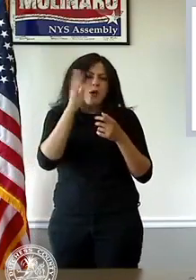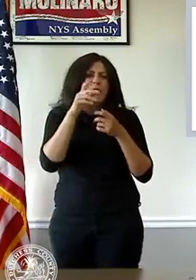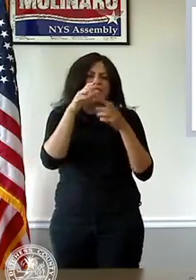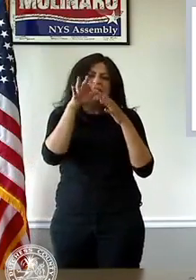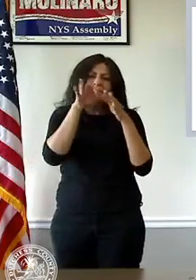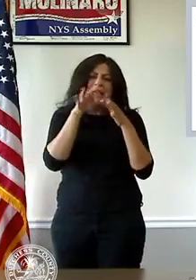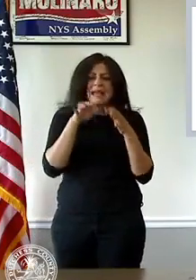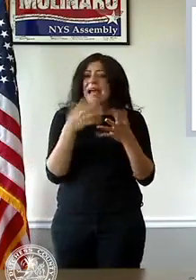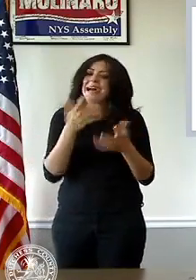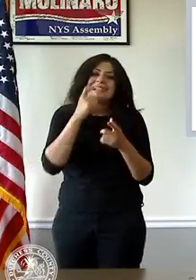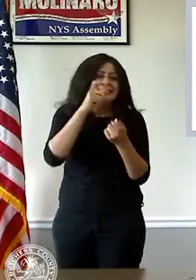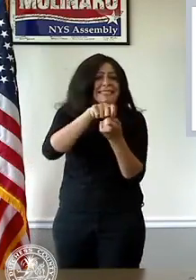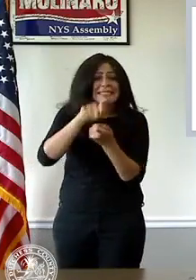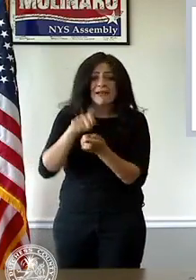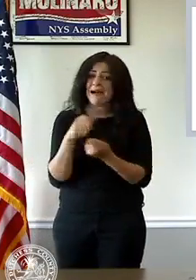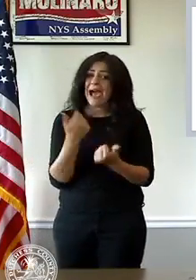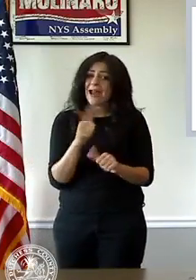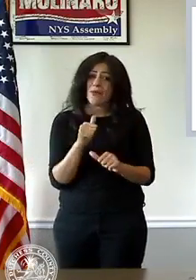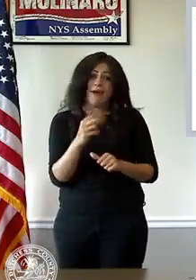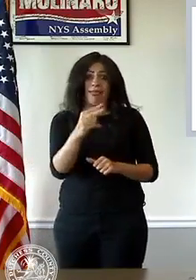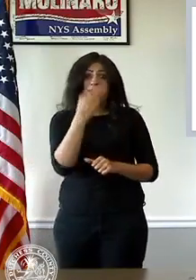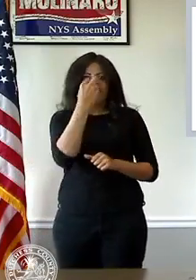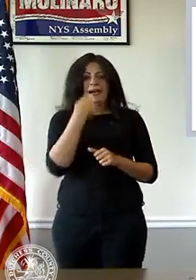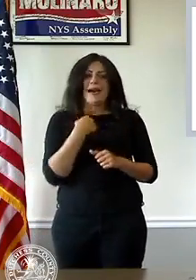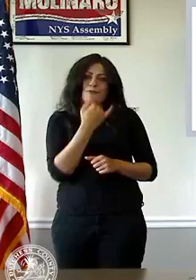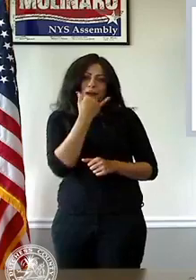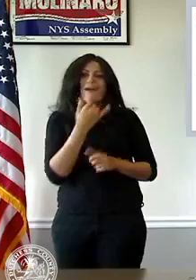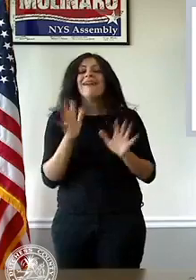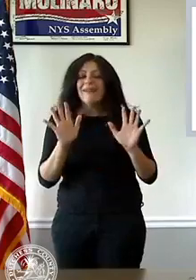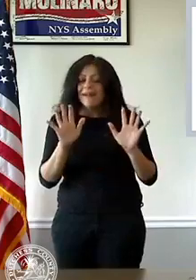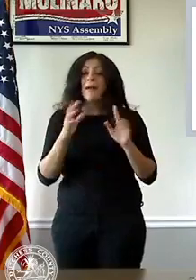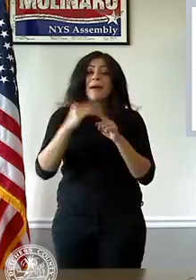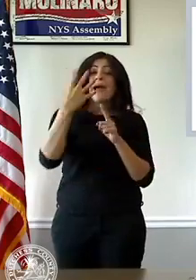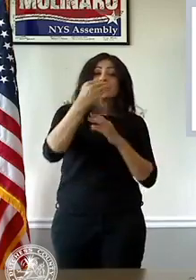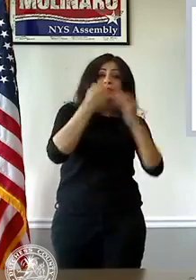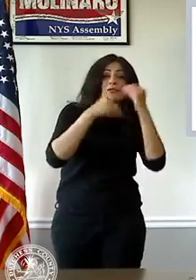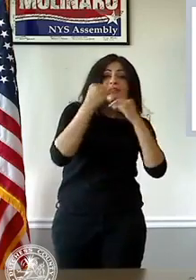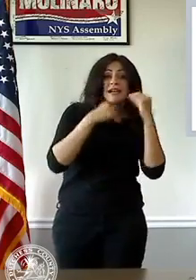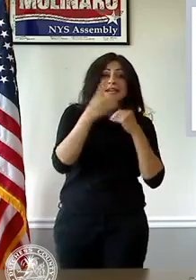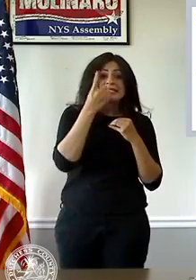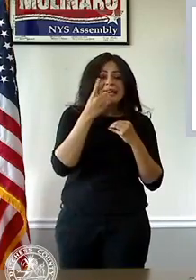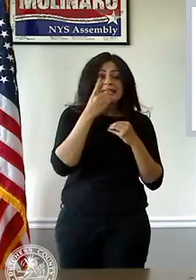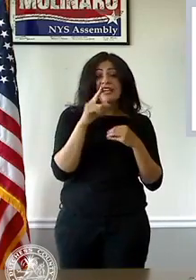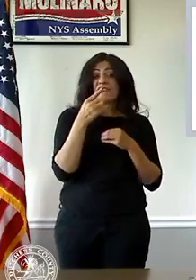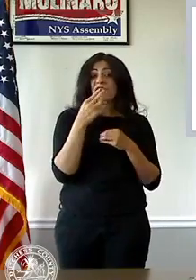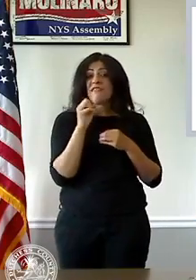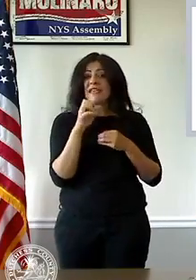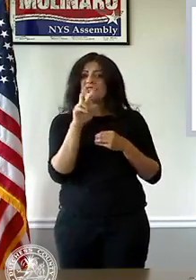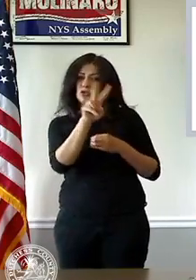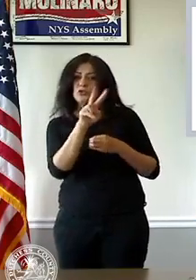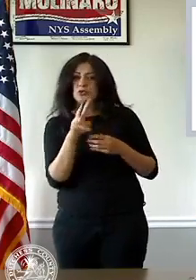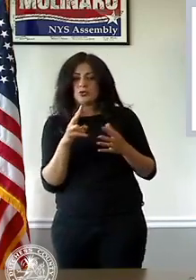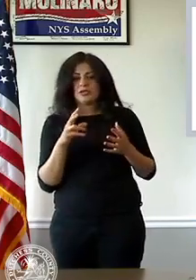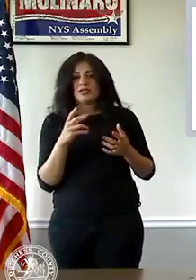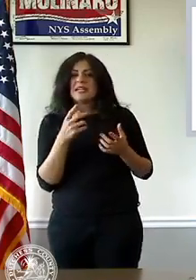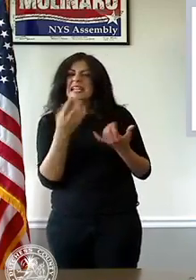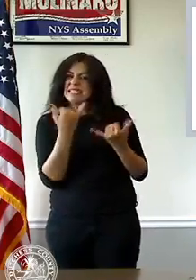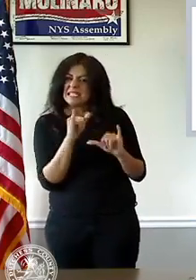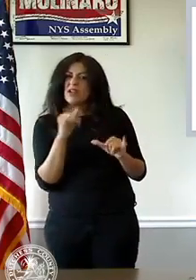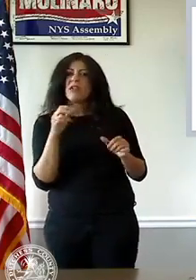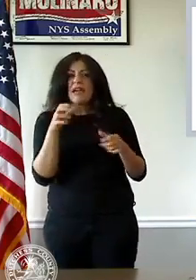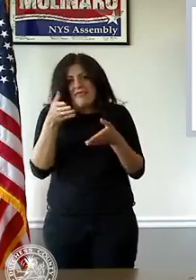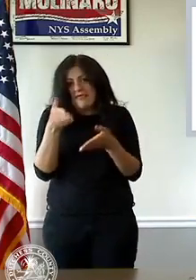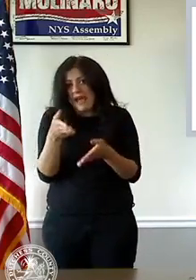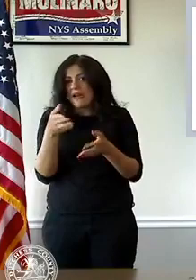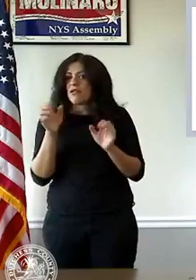will get me in trouble, outdoor dining being permitted in Phase 2 is just that, outdoor dining. Still curbside pickup,